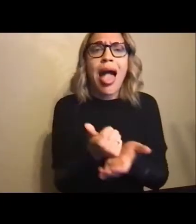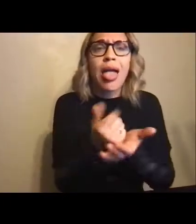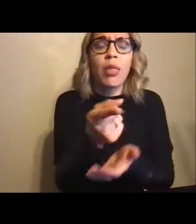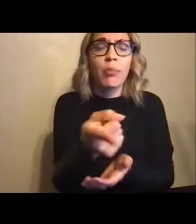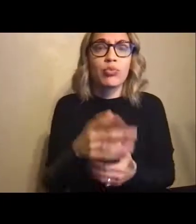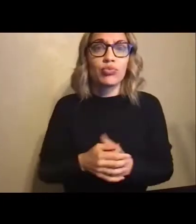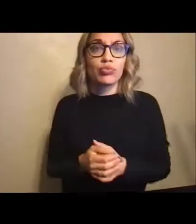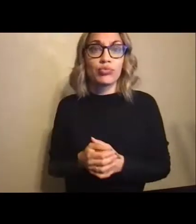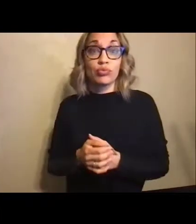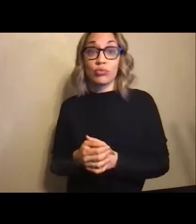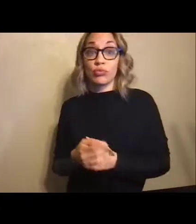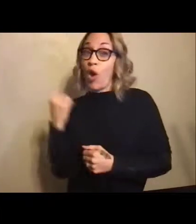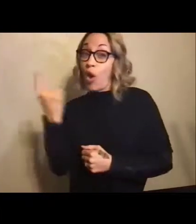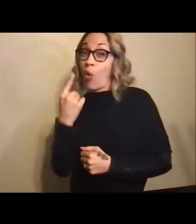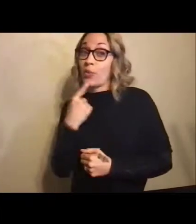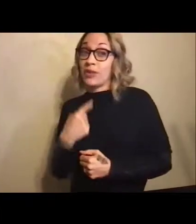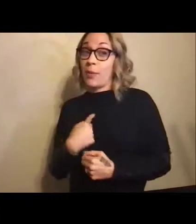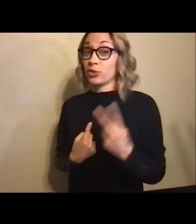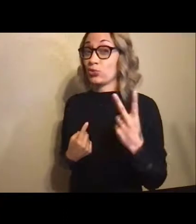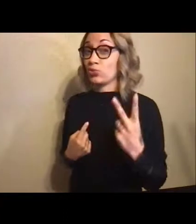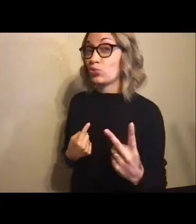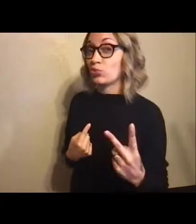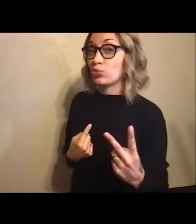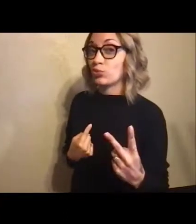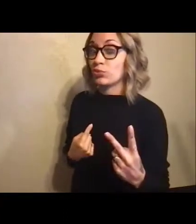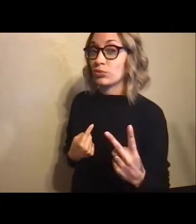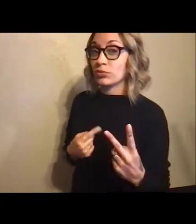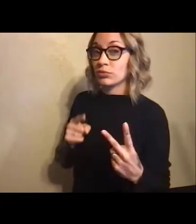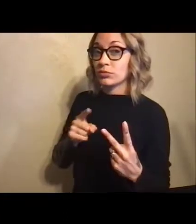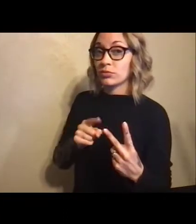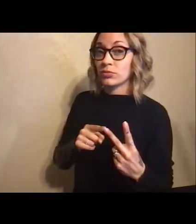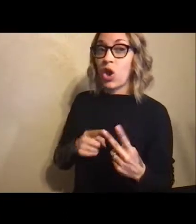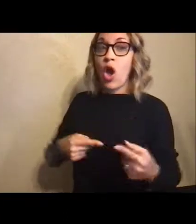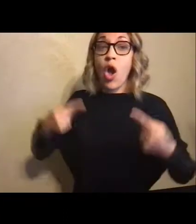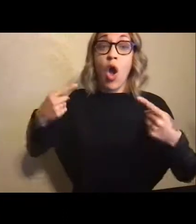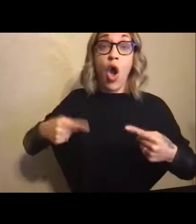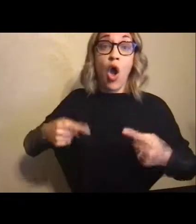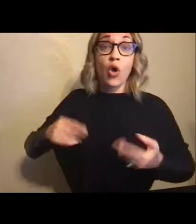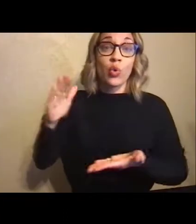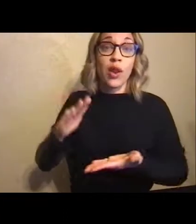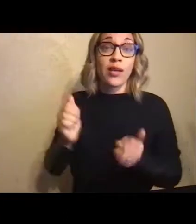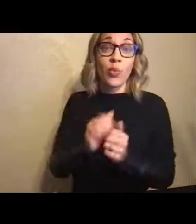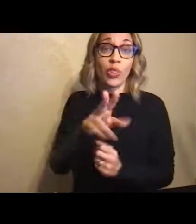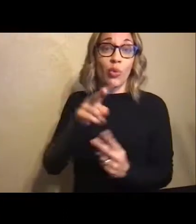give you words of wisdom and really help you out.